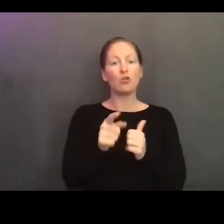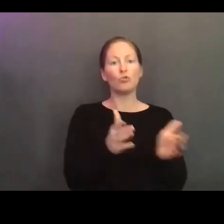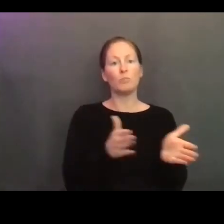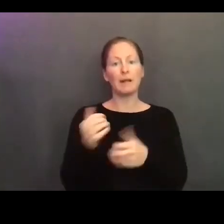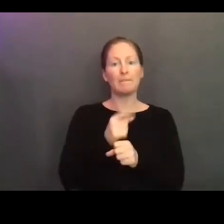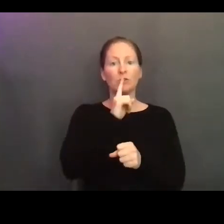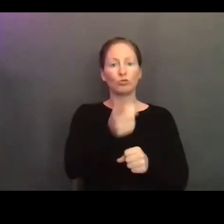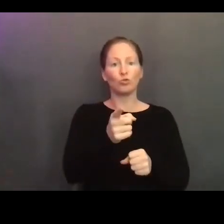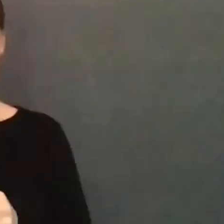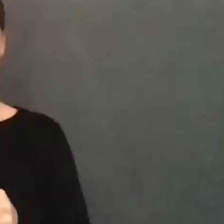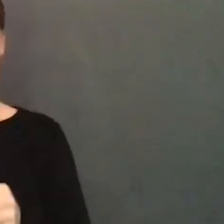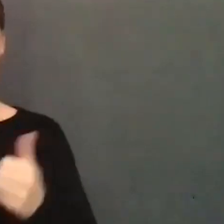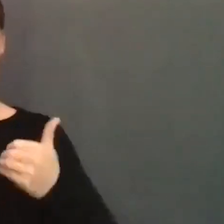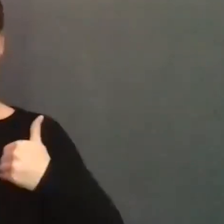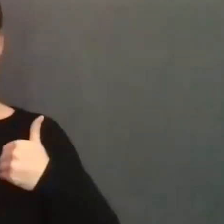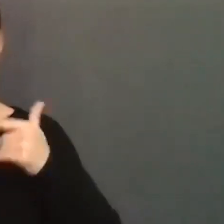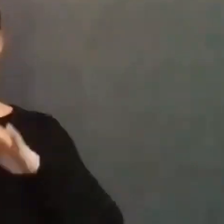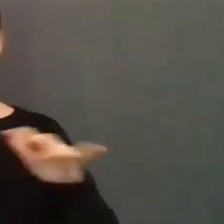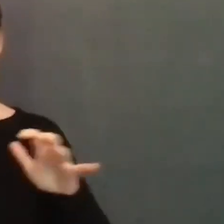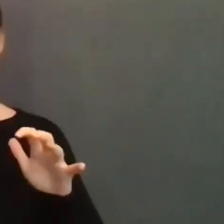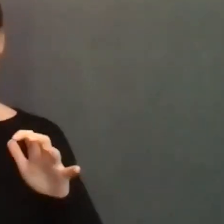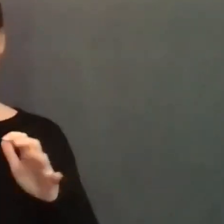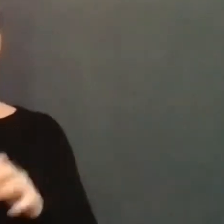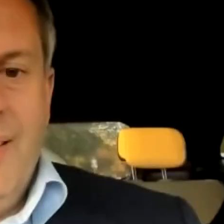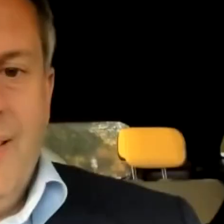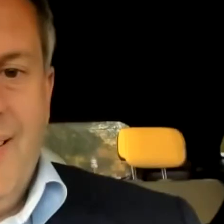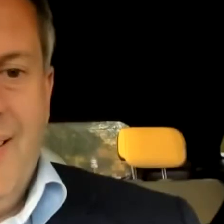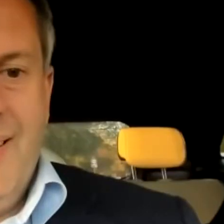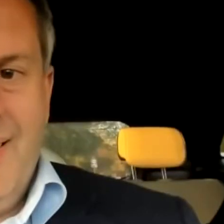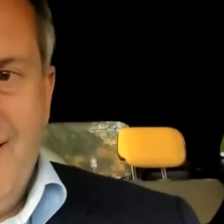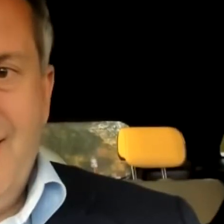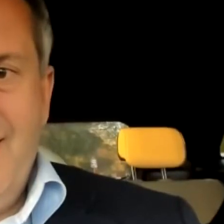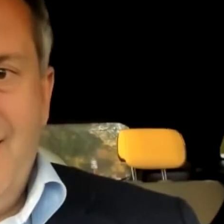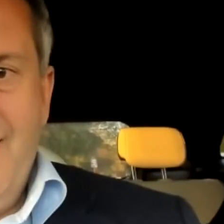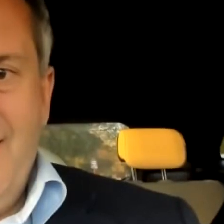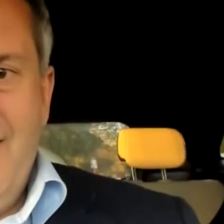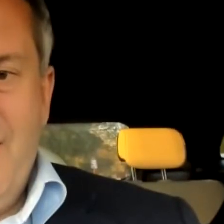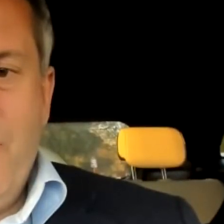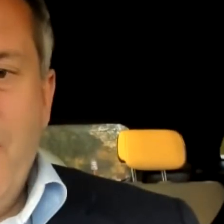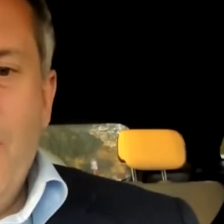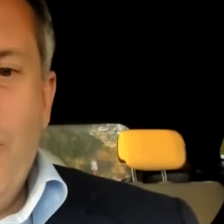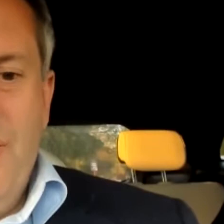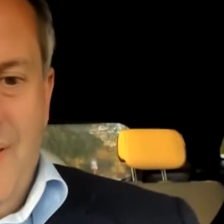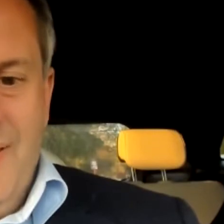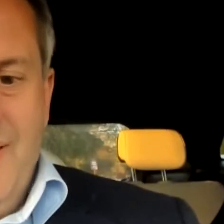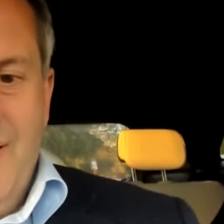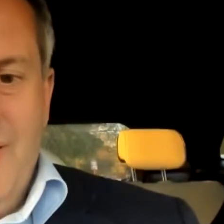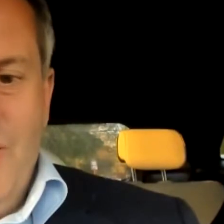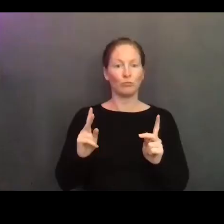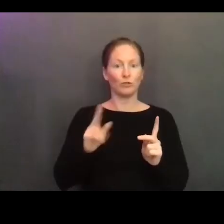that we've got diverse voices included if you're elected and you're hearing from folks who are impacted by your